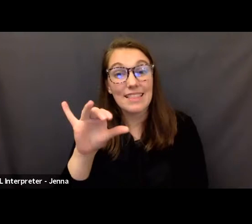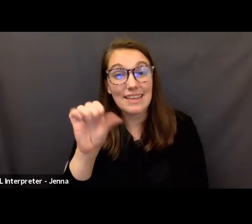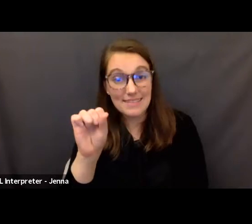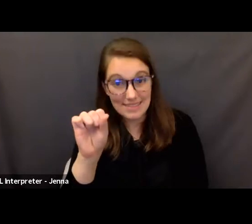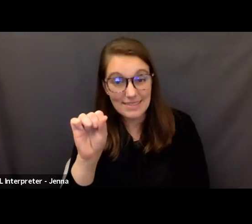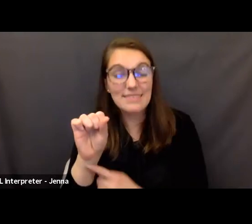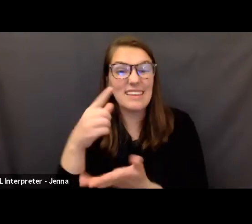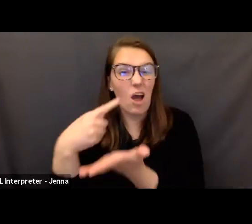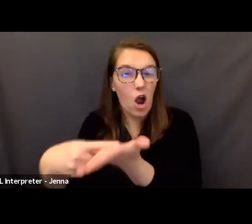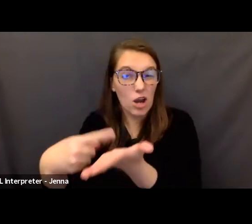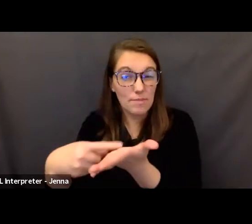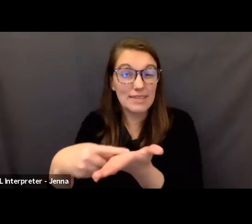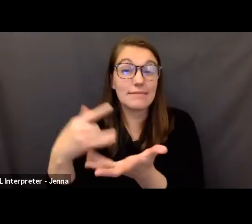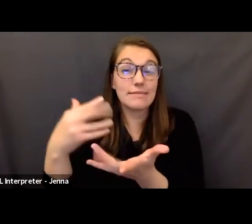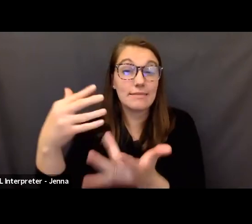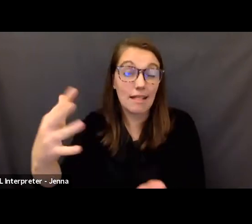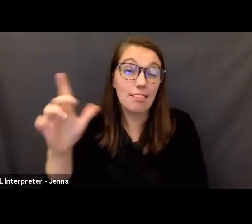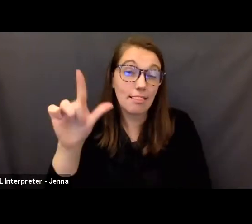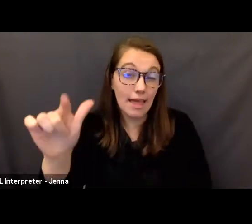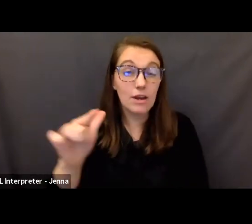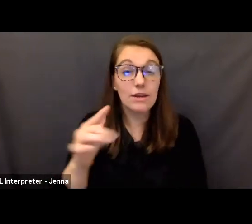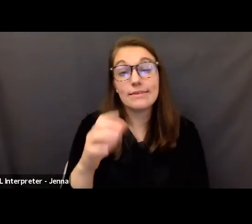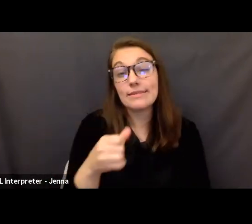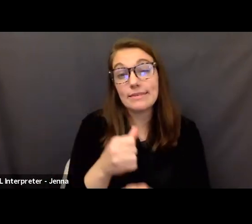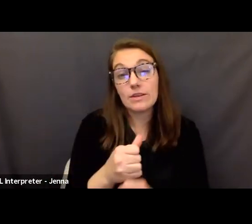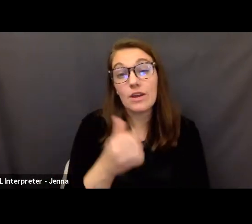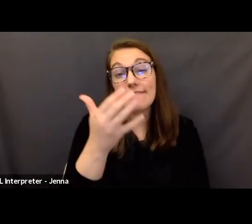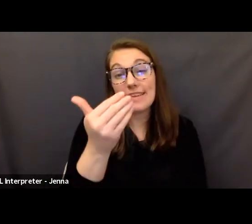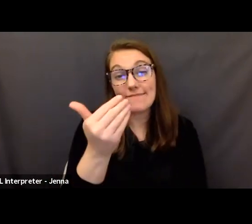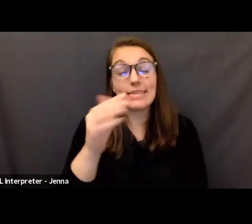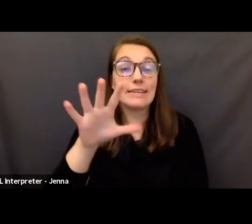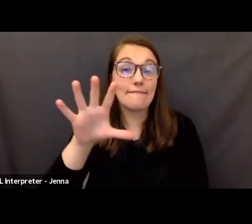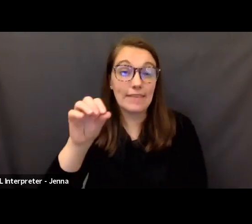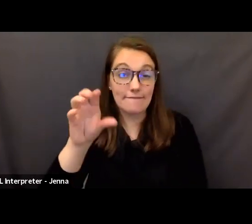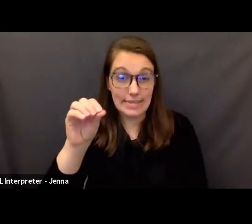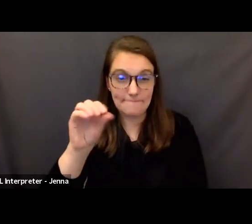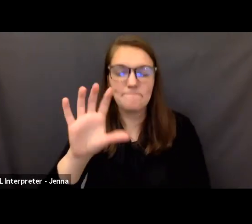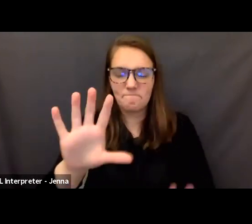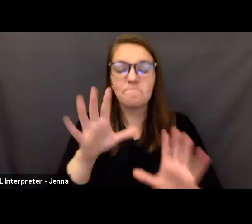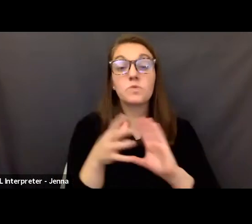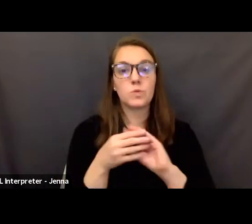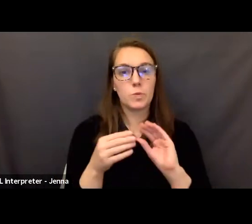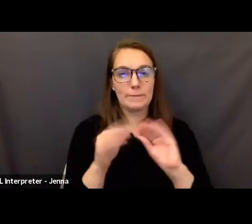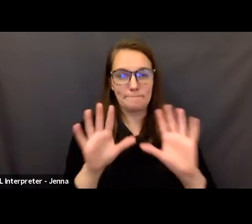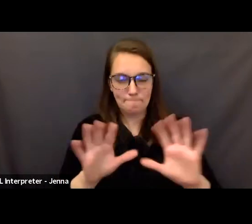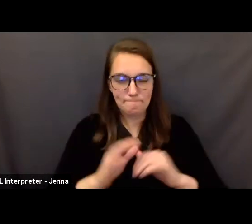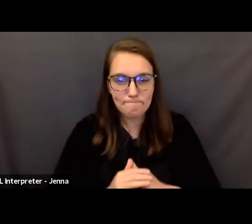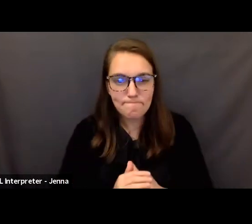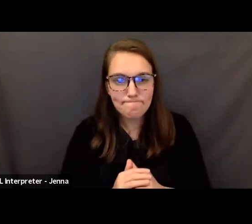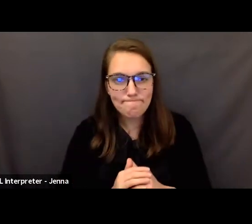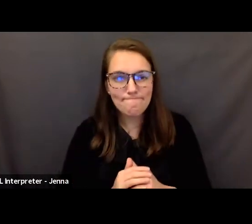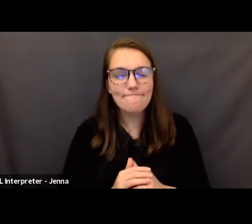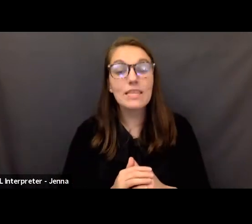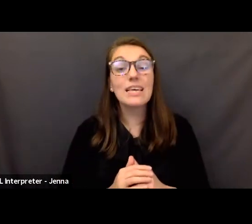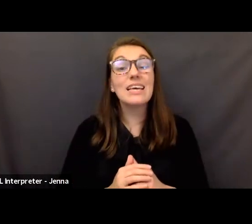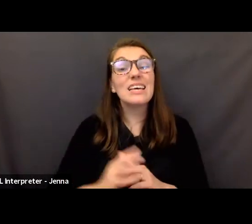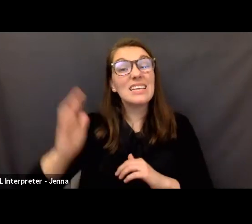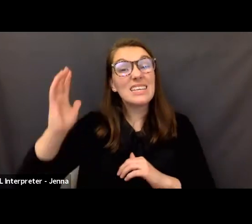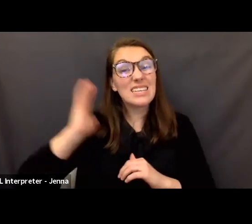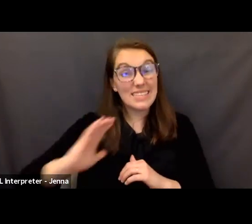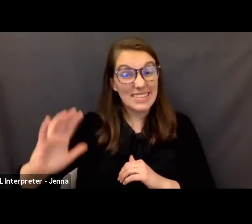So here's the story. Here's the story of how, in the 16th